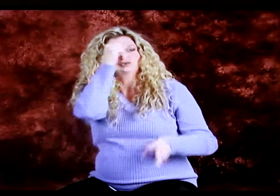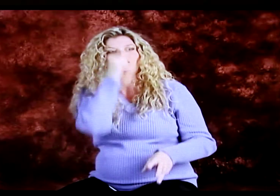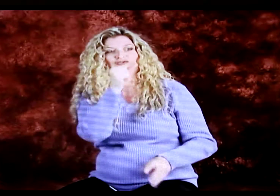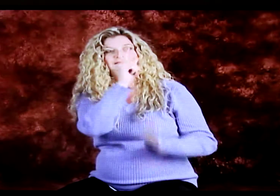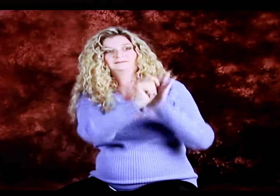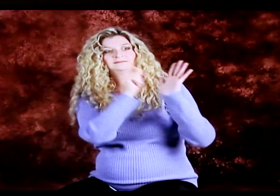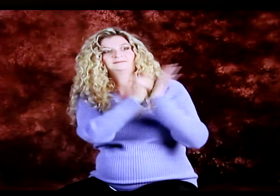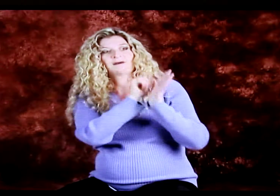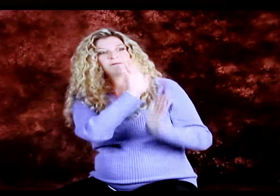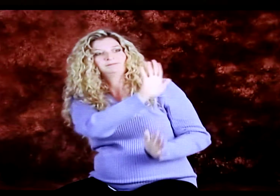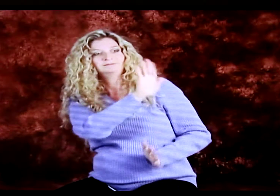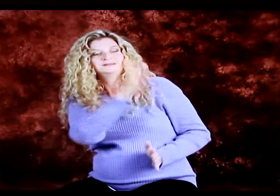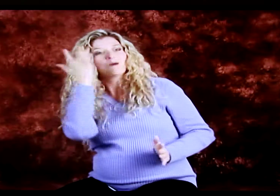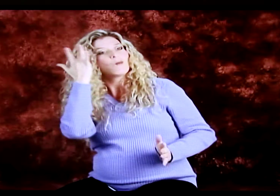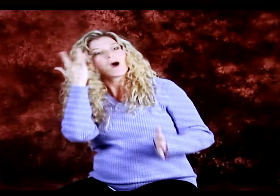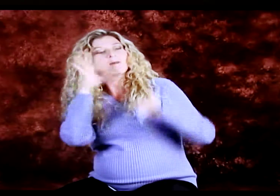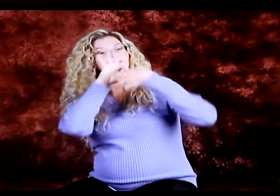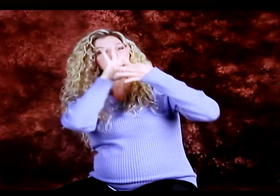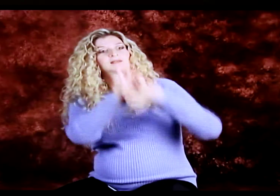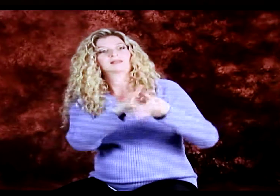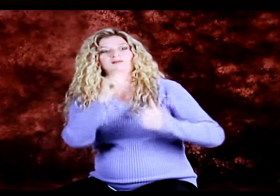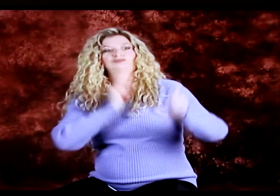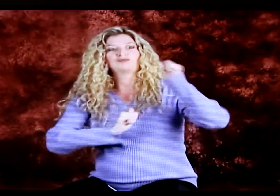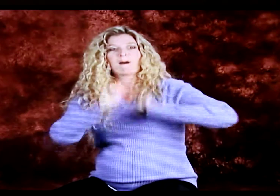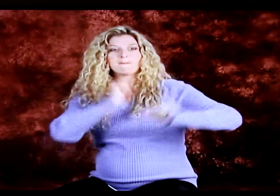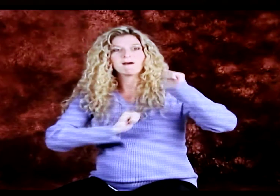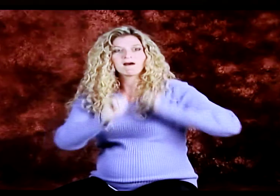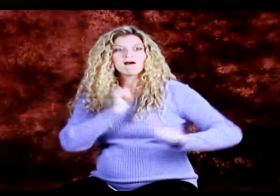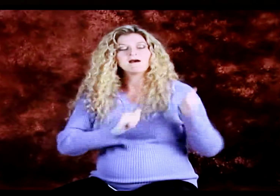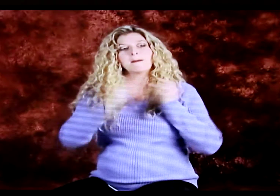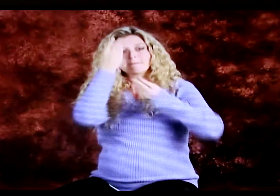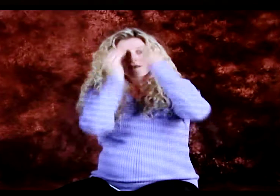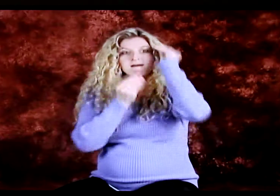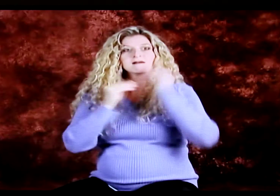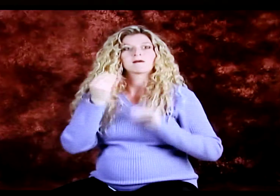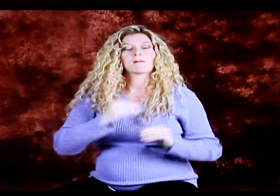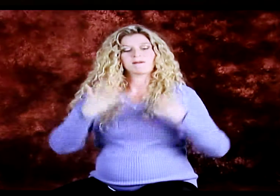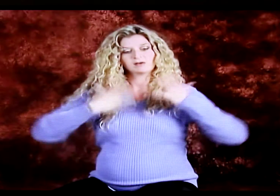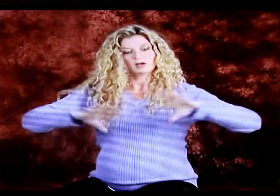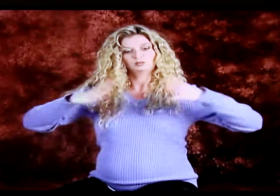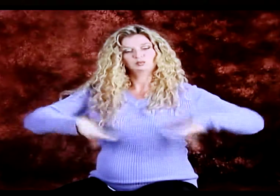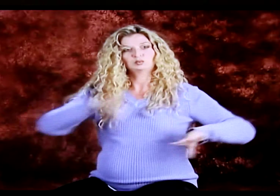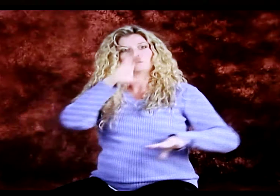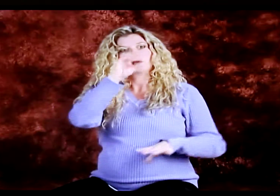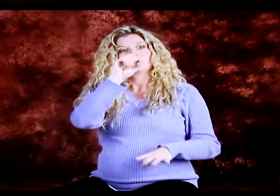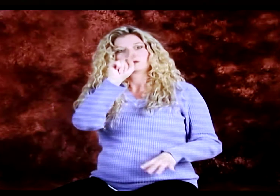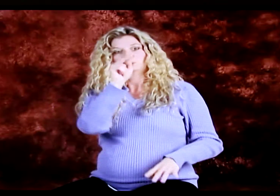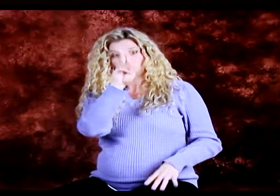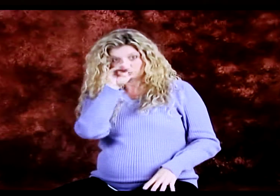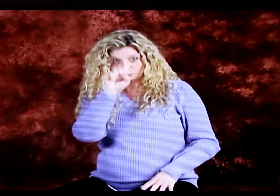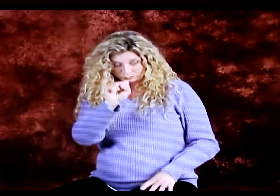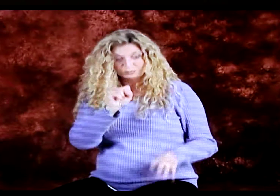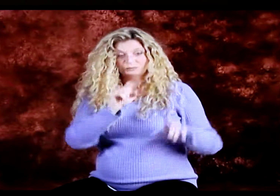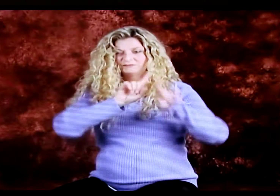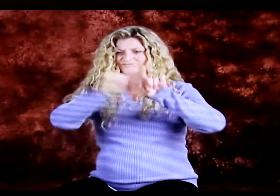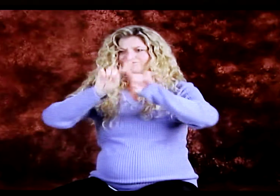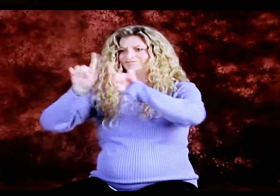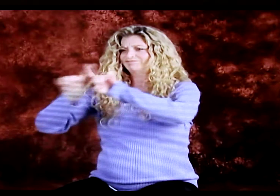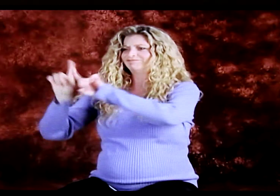fashion was in the Greek world, in the Greek time. You know, it kind of centered around drama. You know, the